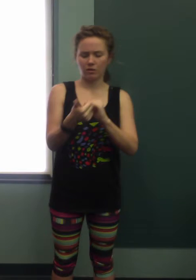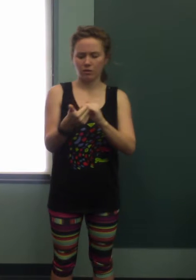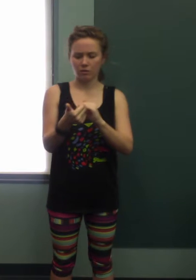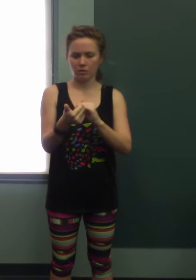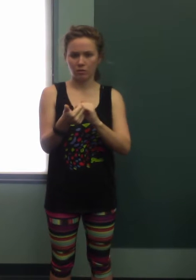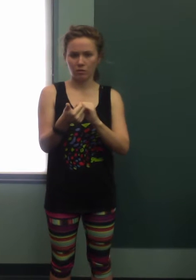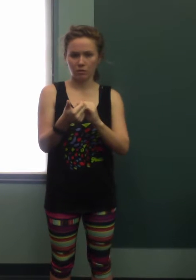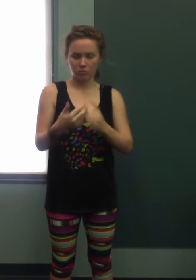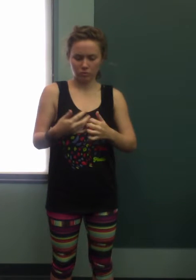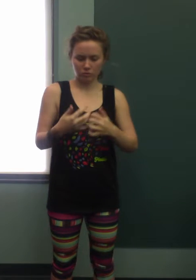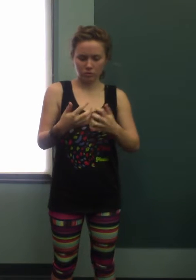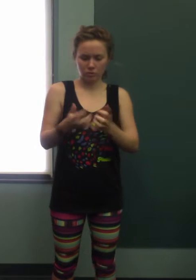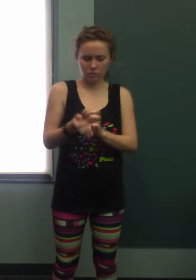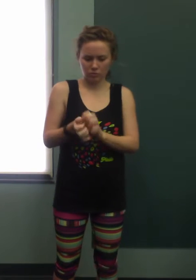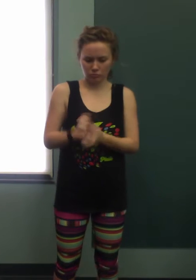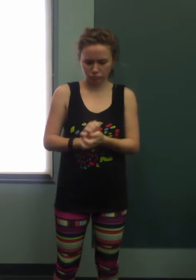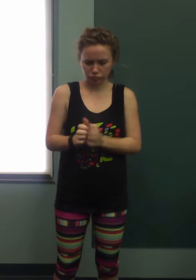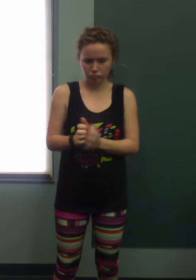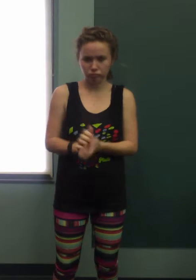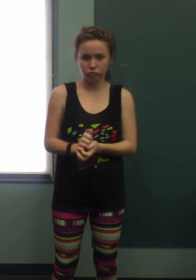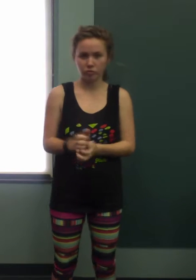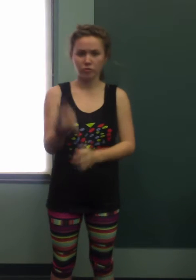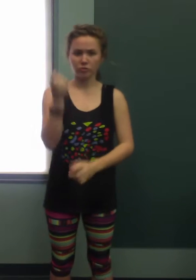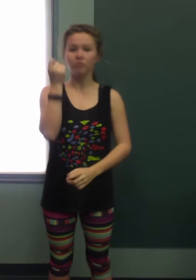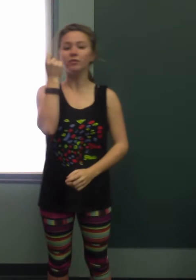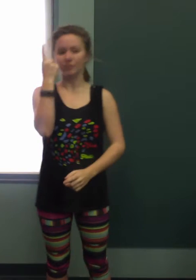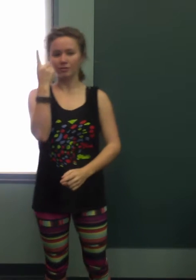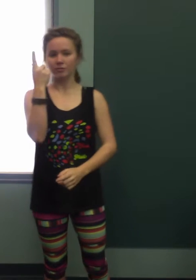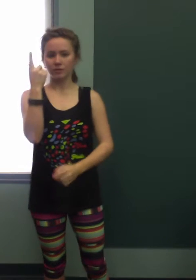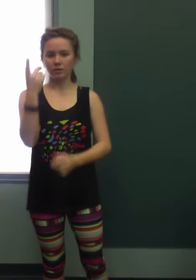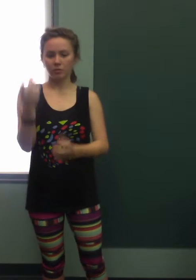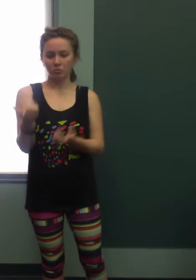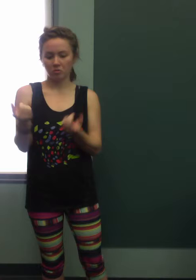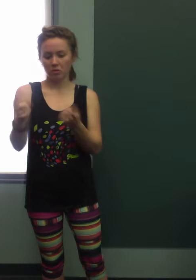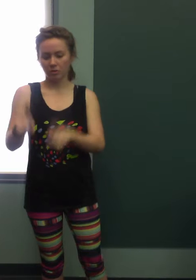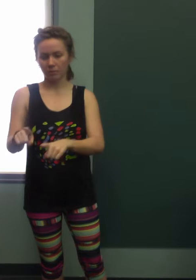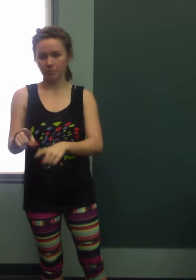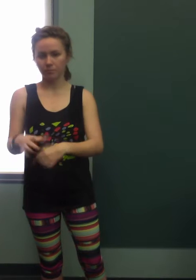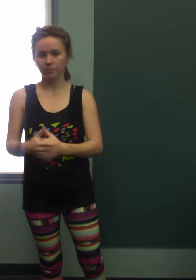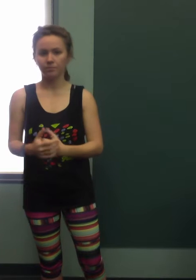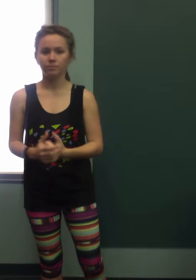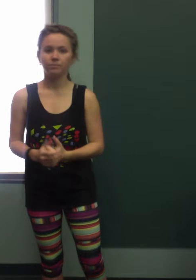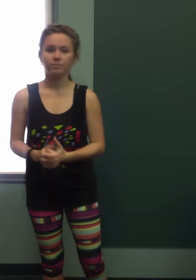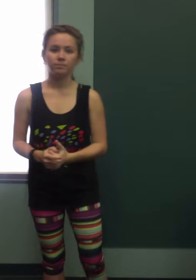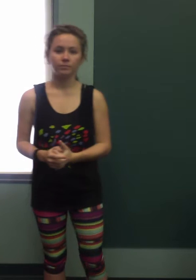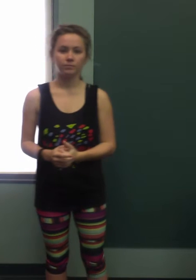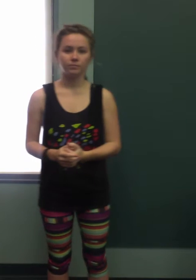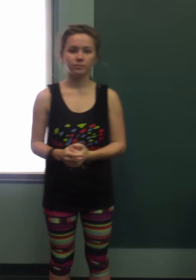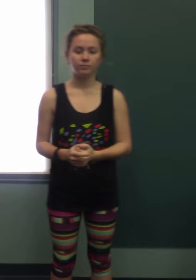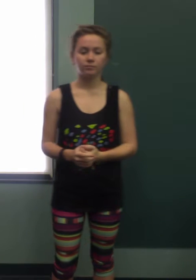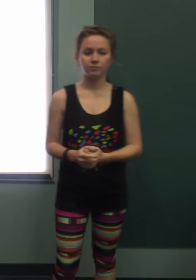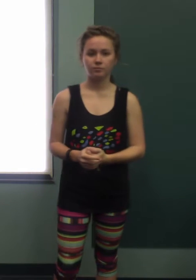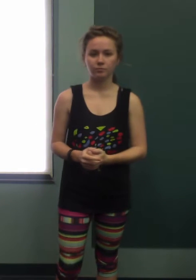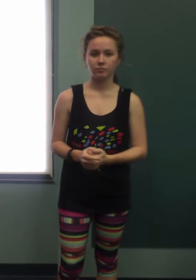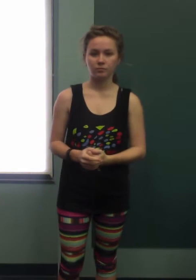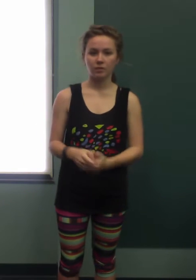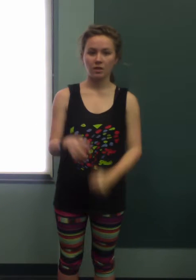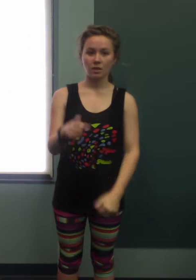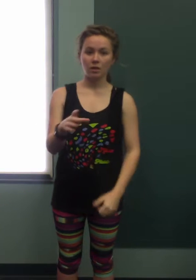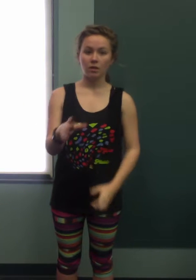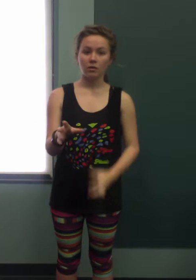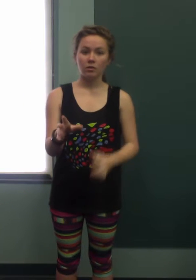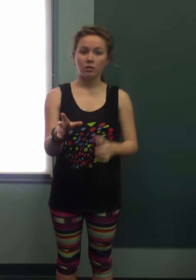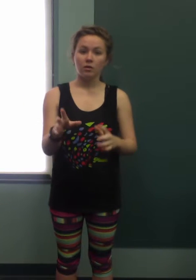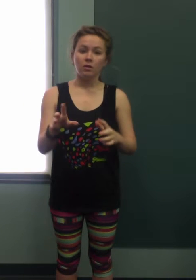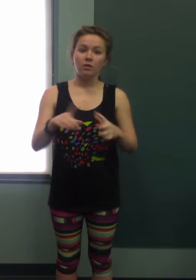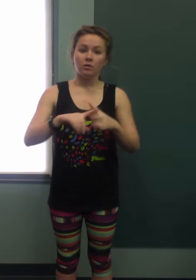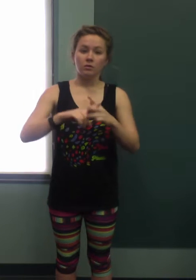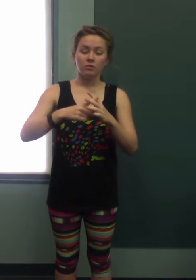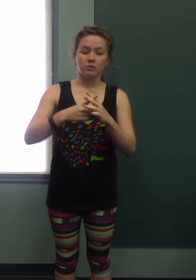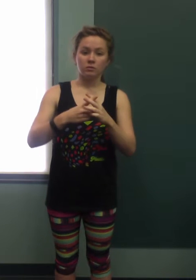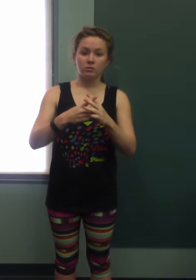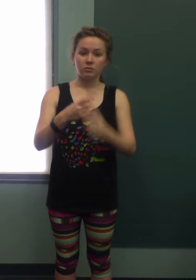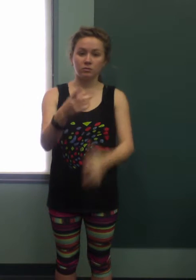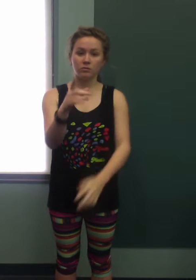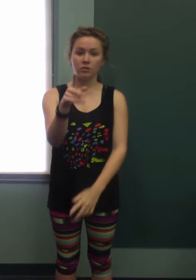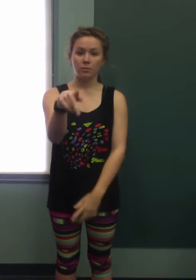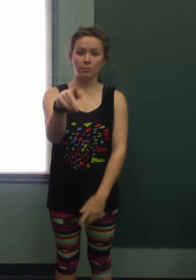really understand what's going on. But the whole thing begins with our Pavlovian response. And this was a Russian scientist who used dogs. He'd measure the